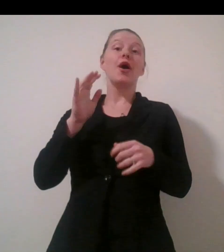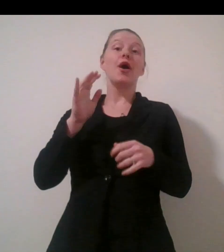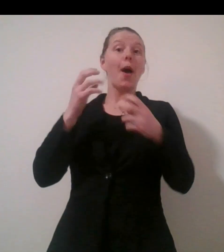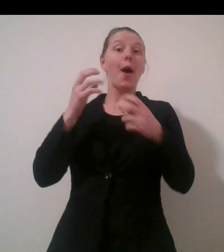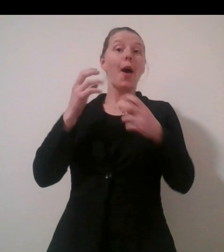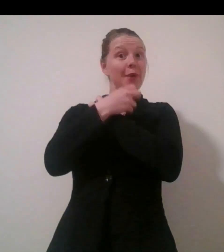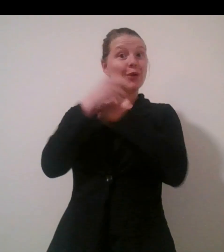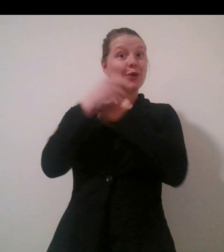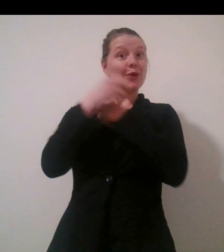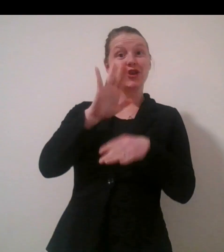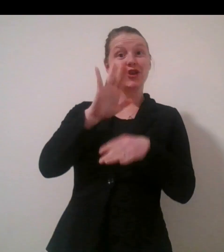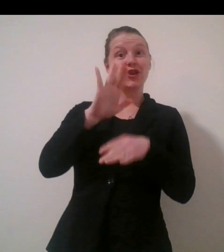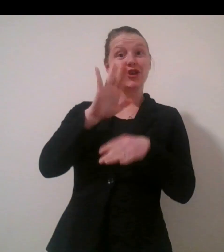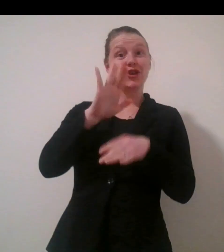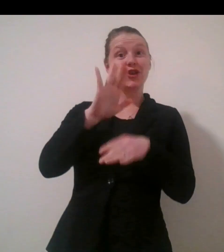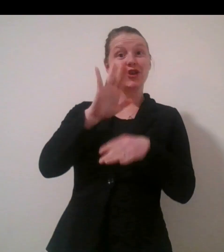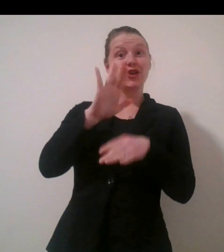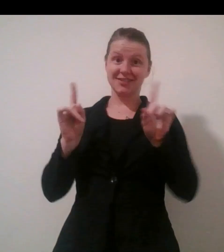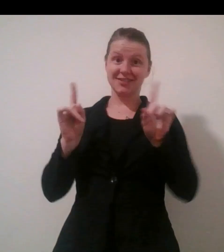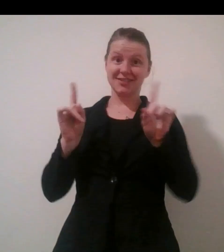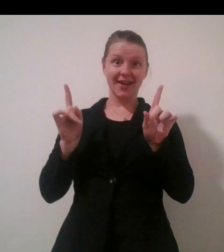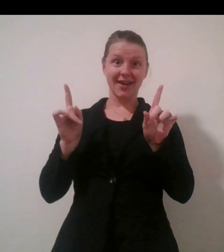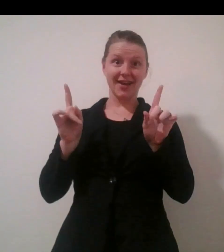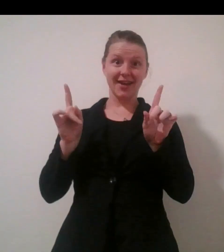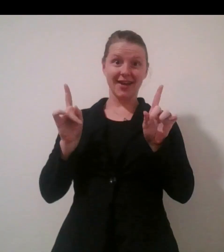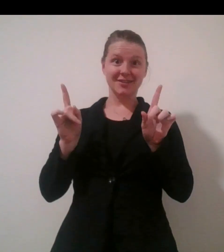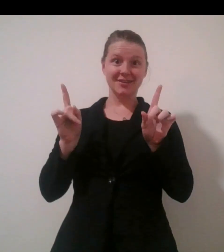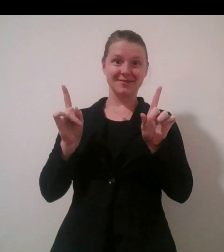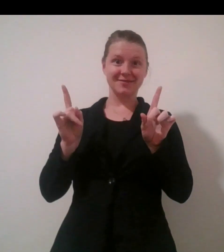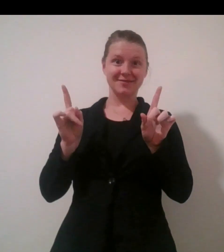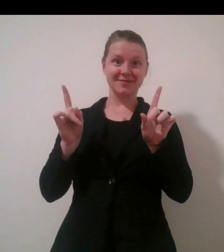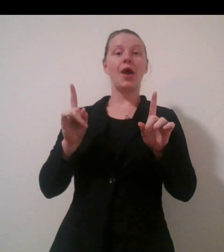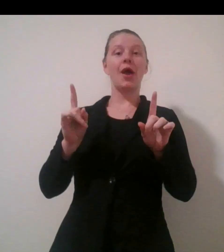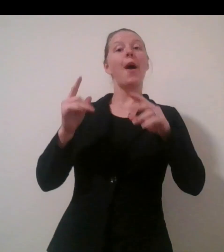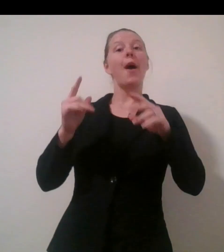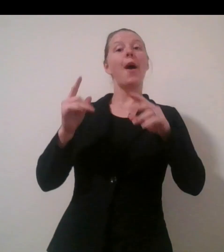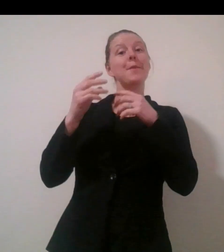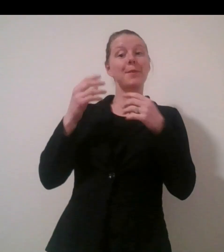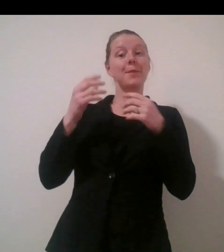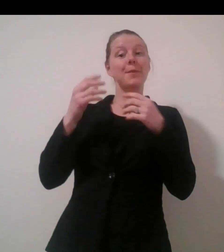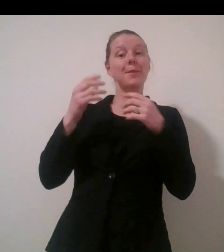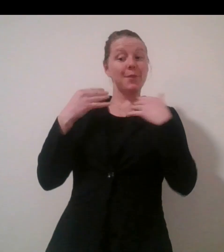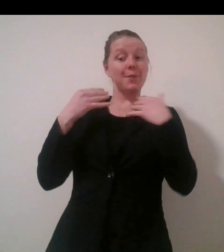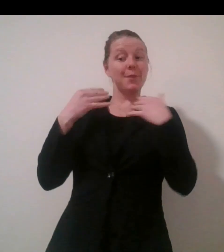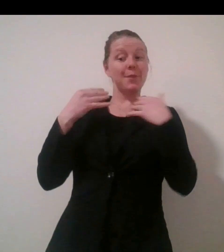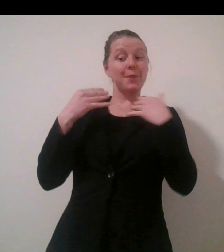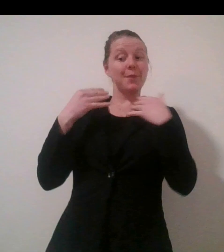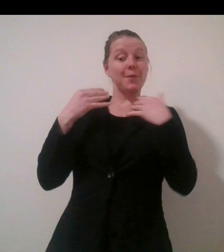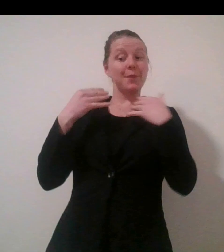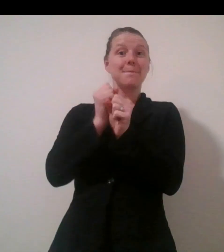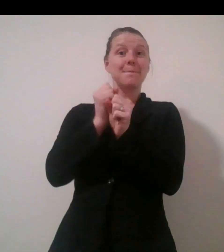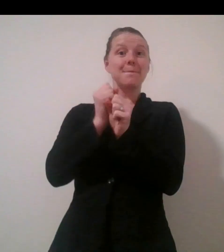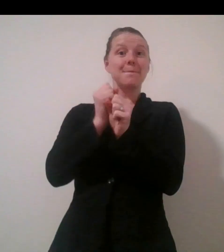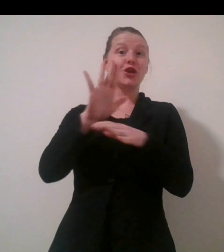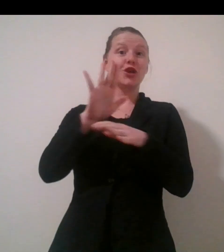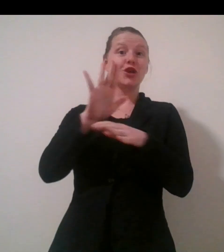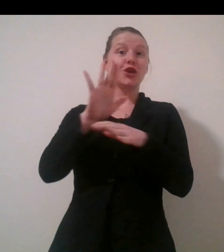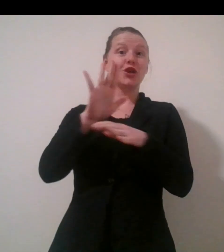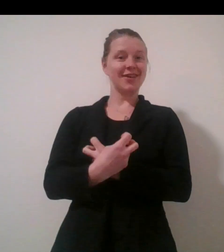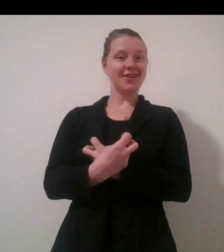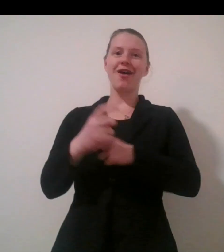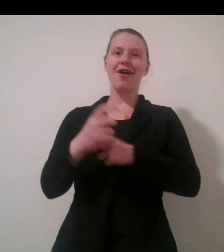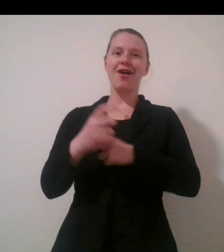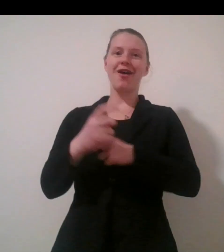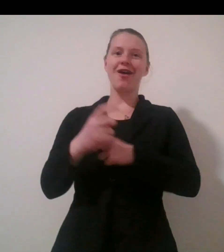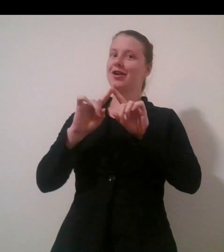The bones that make up your skeleton are all very much alive, growing and changing all the time, like